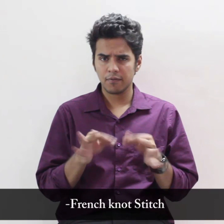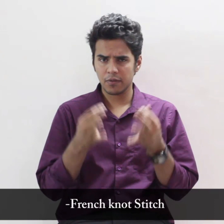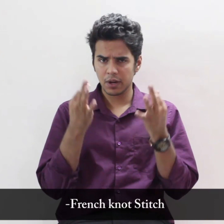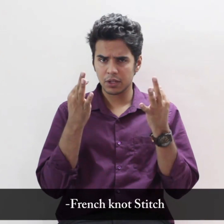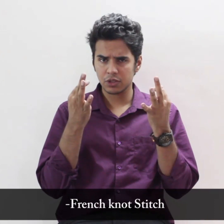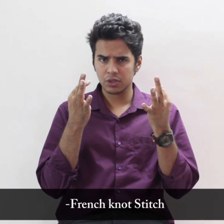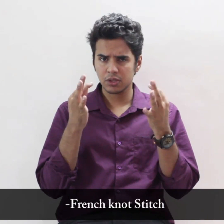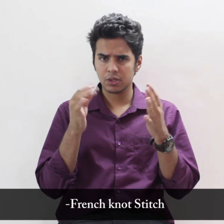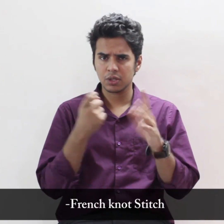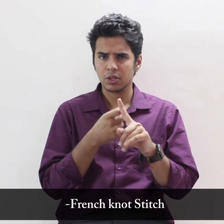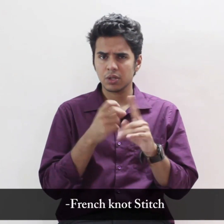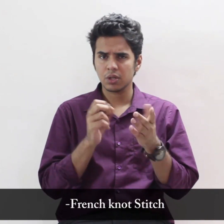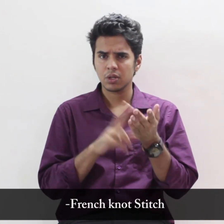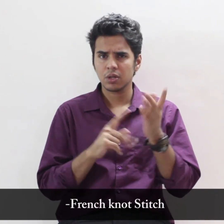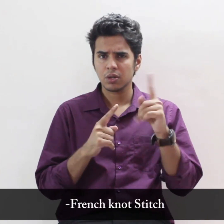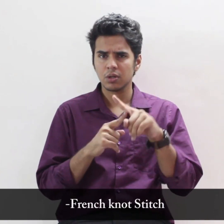French knot stitch.